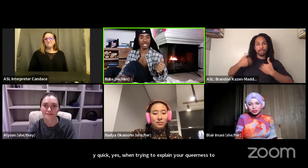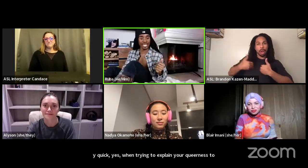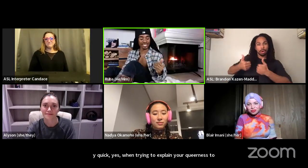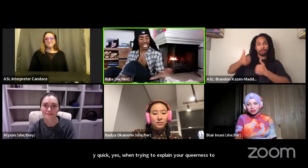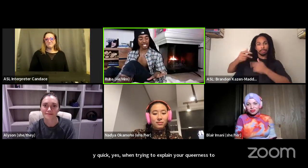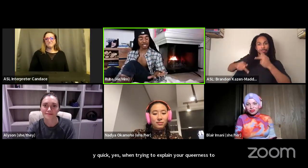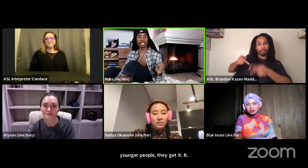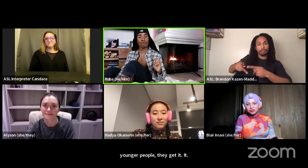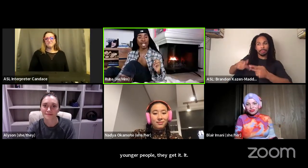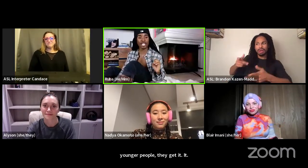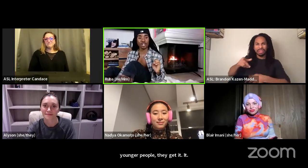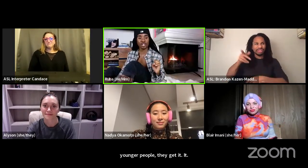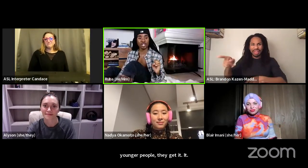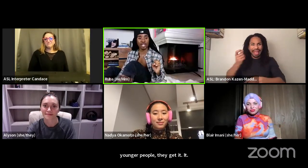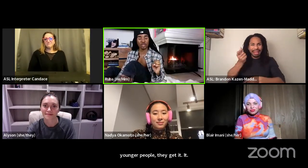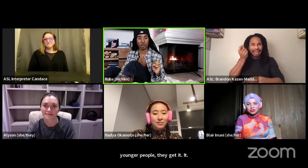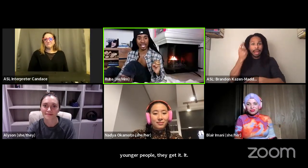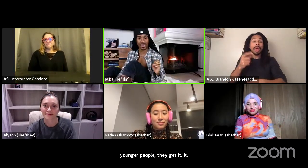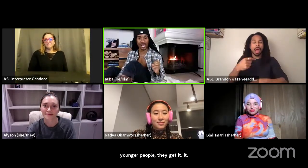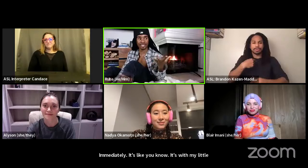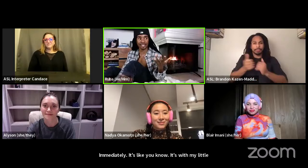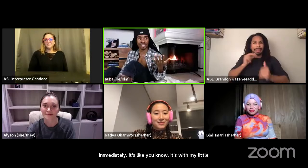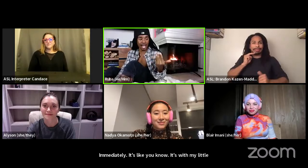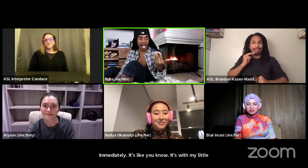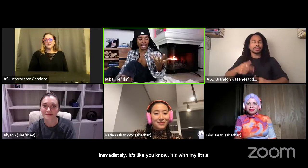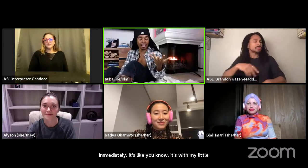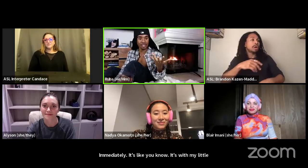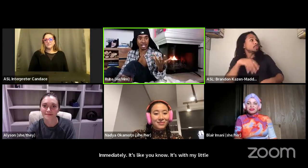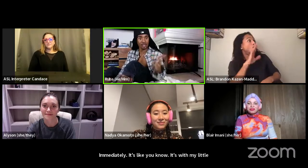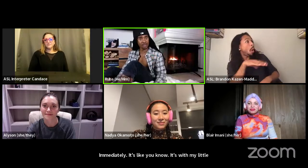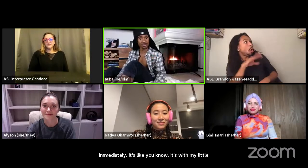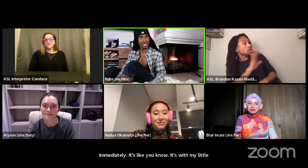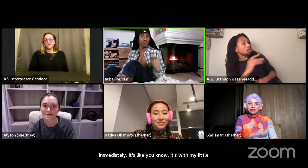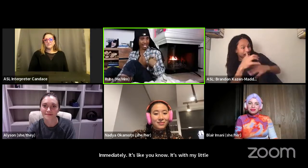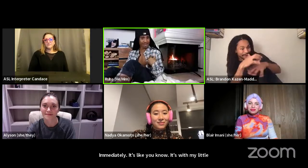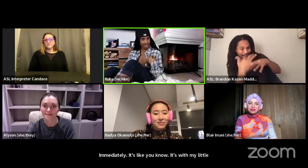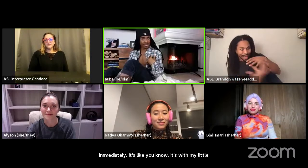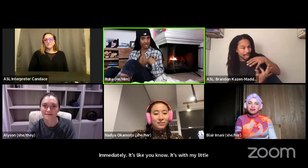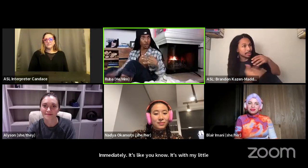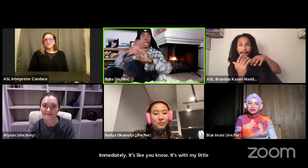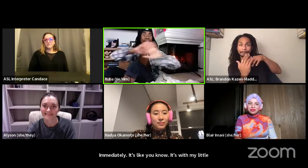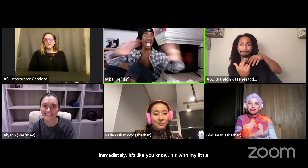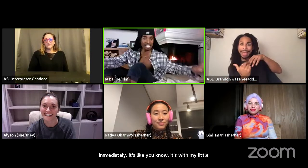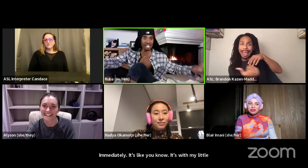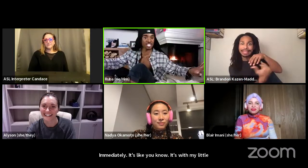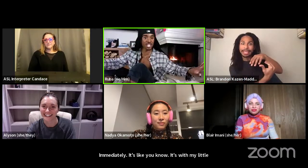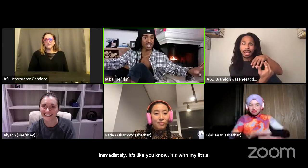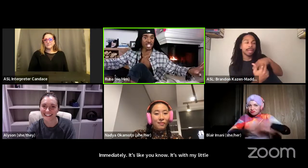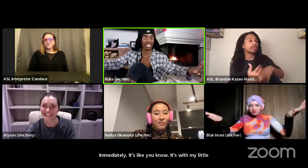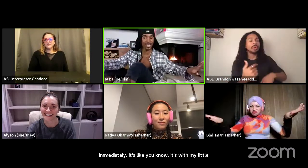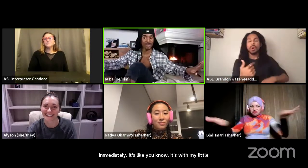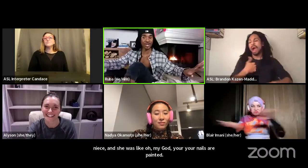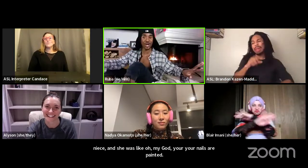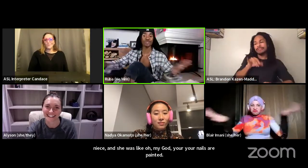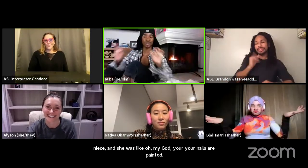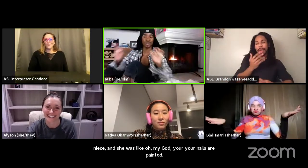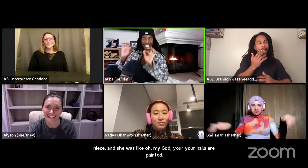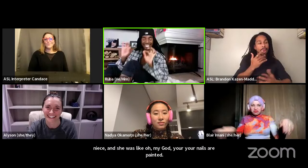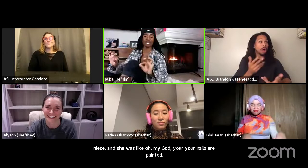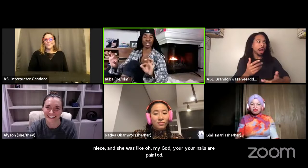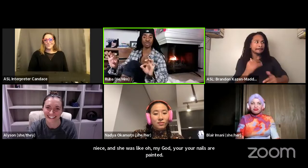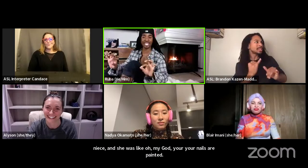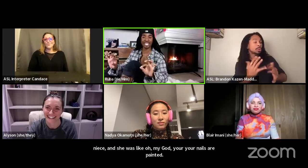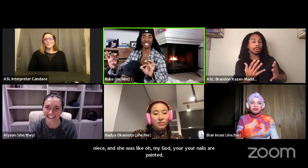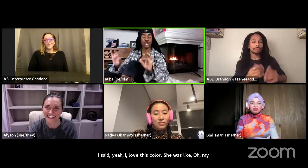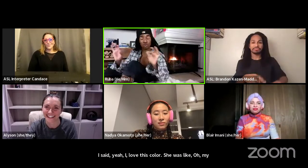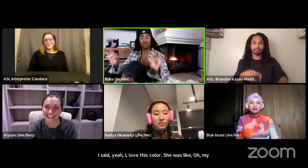with my little niece and she was like, oh my God, your nails are painted. I said, yeah, I love this color. She was like, oh my God, me too. End of discussion. You know, so